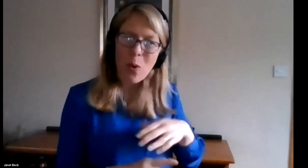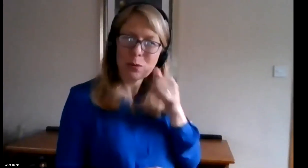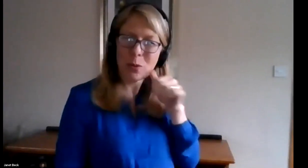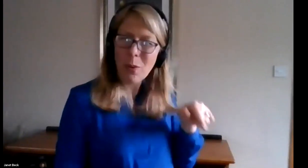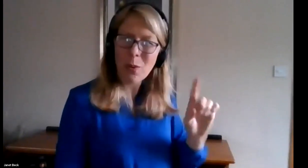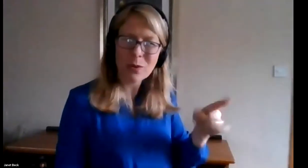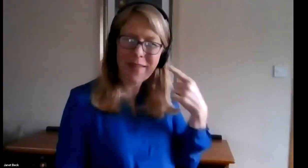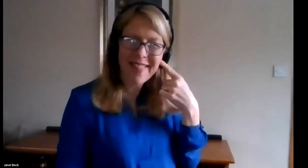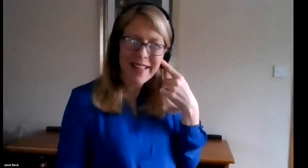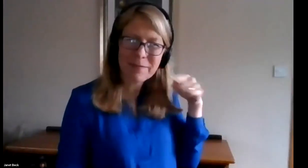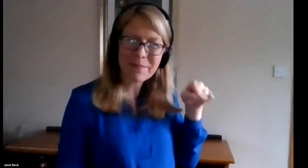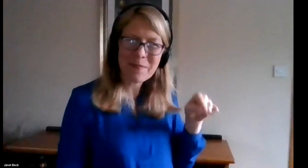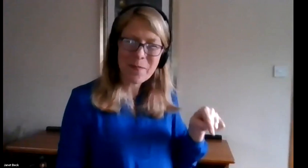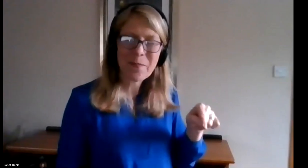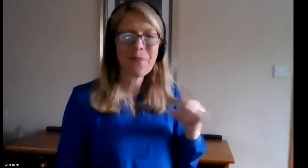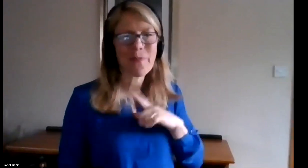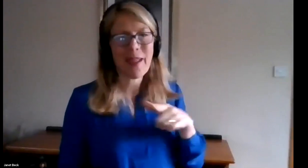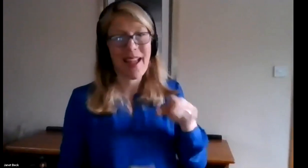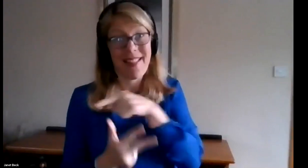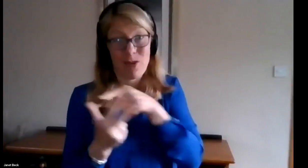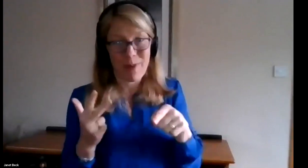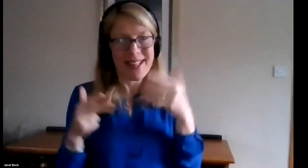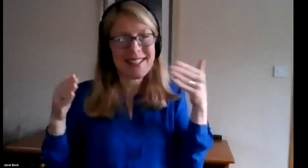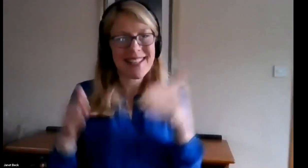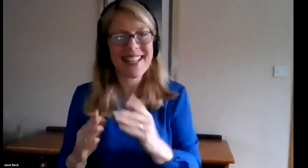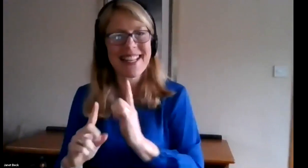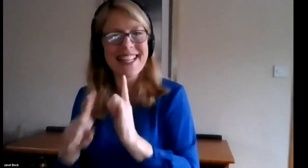quantitative versus qualitative research,